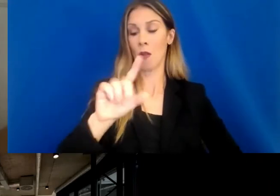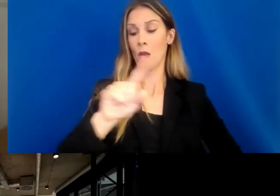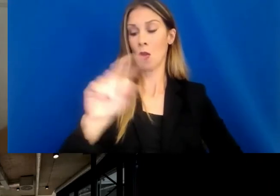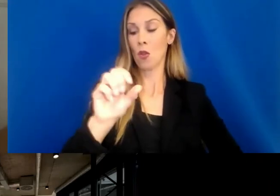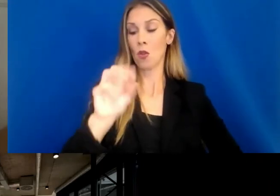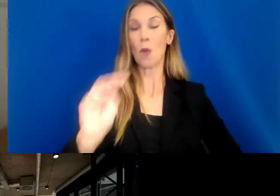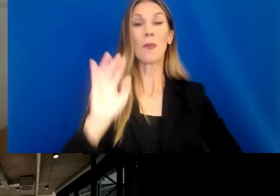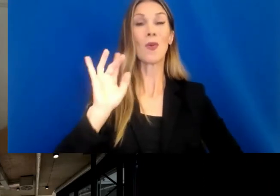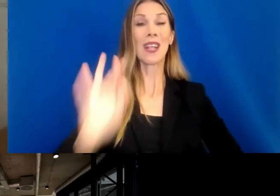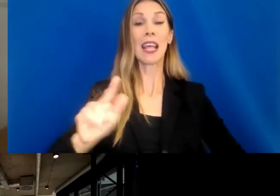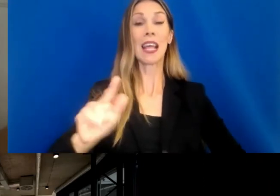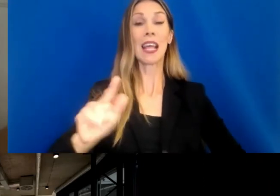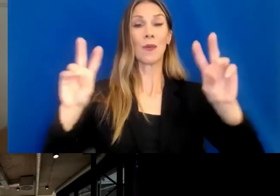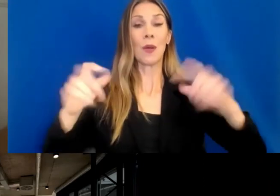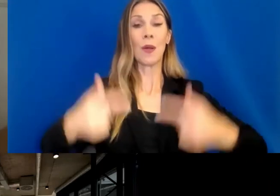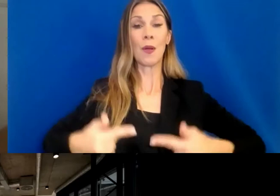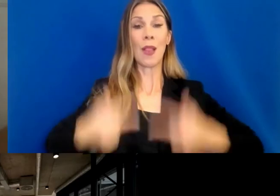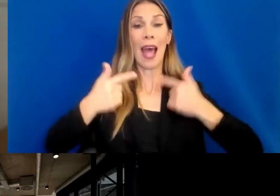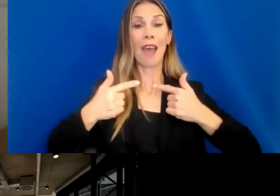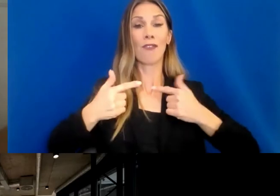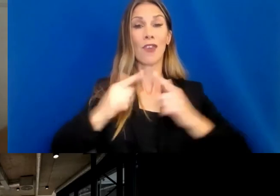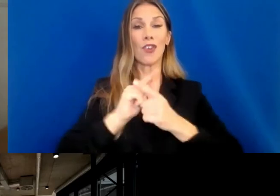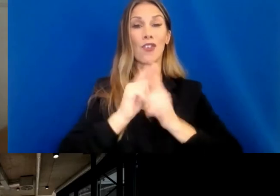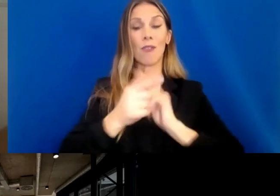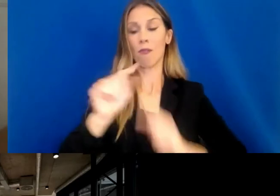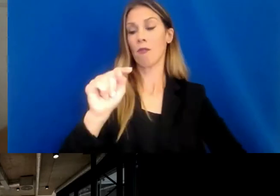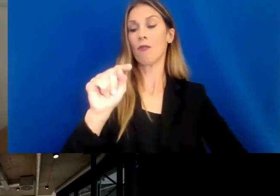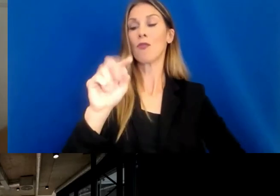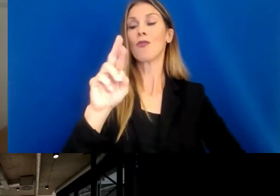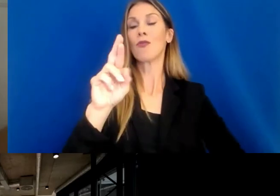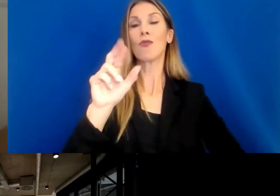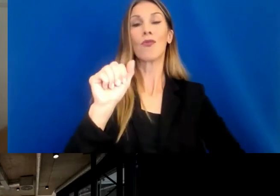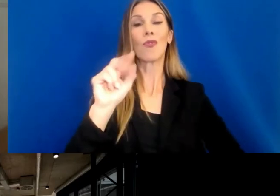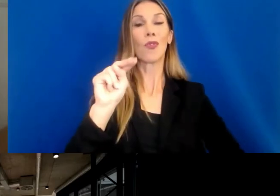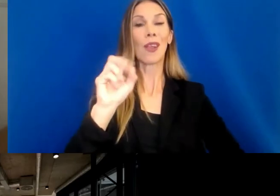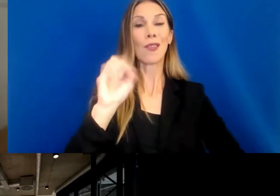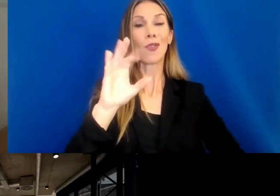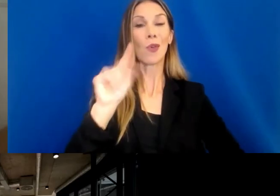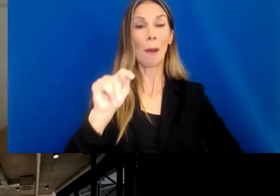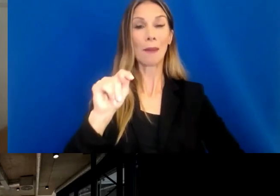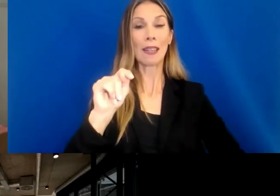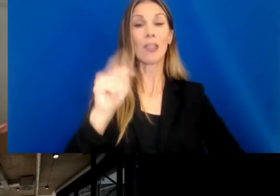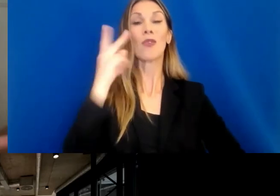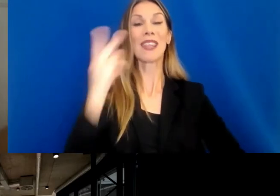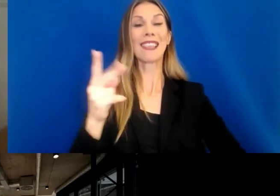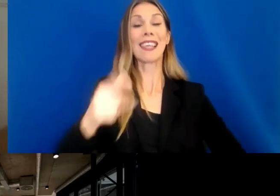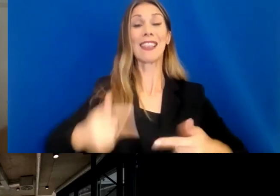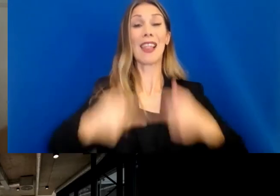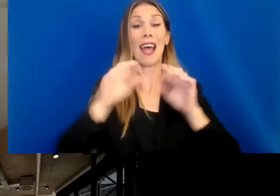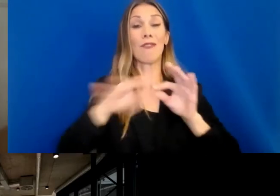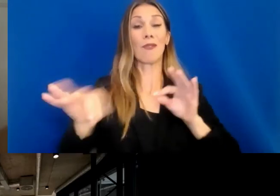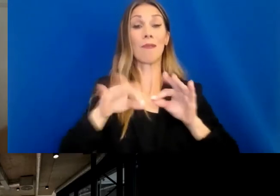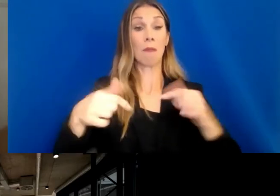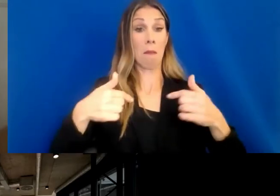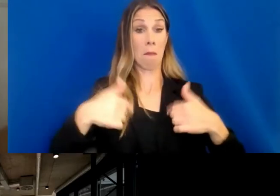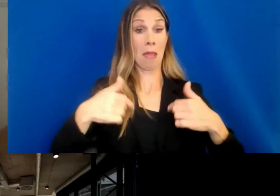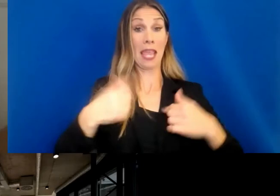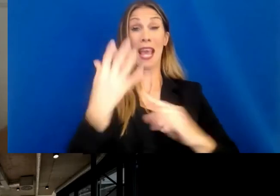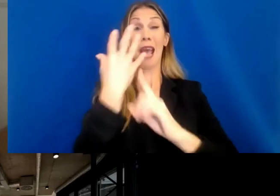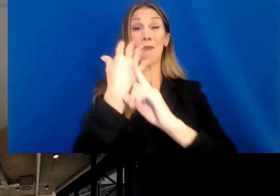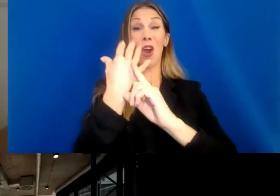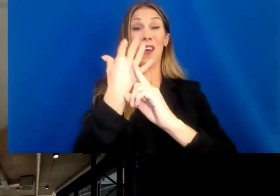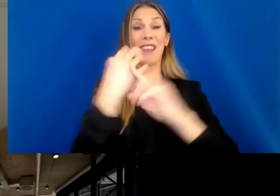to see the live closed captioning. I am broadcasting without a